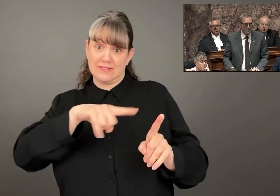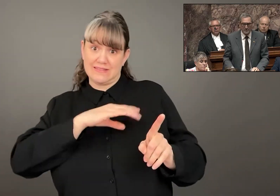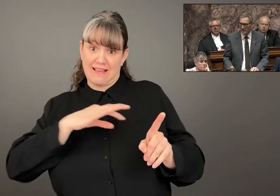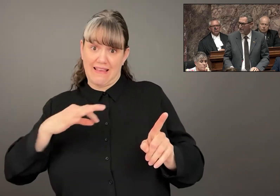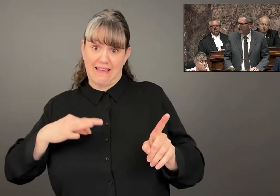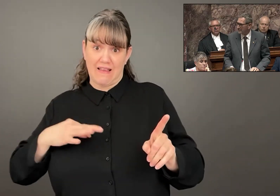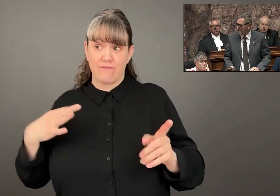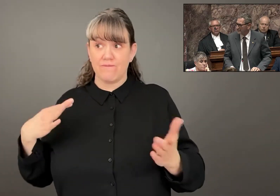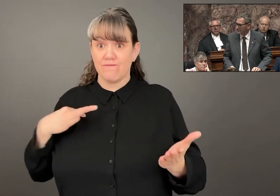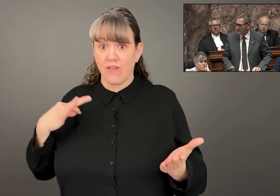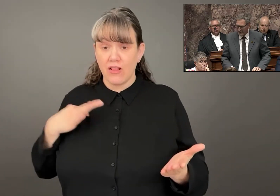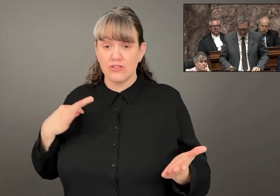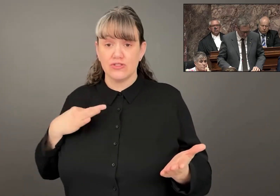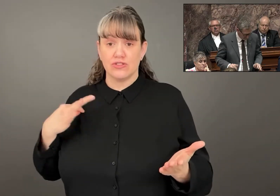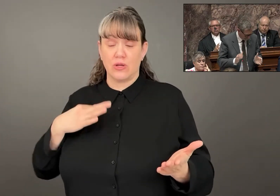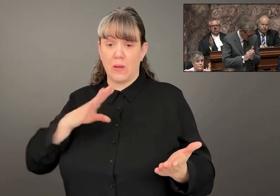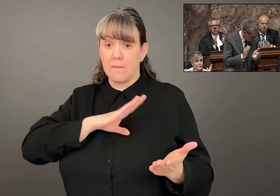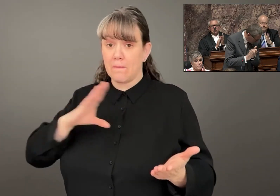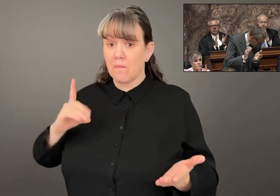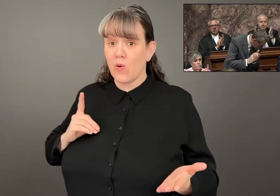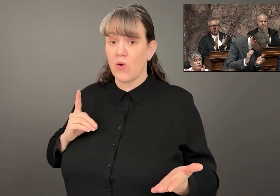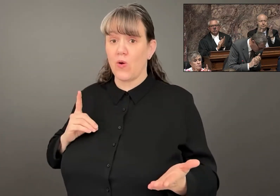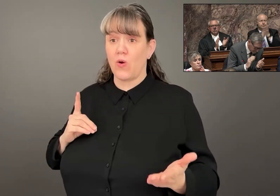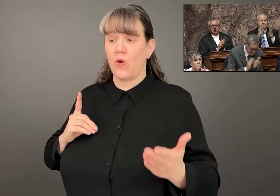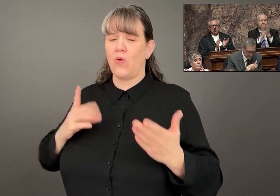inspiration to us all. Thank you, Mr. Speaker.